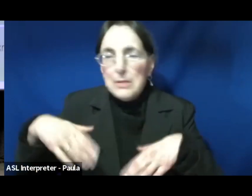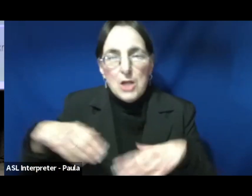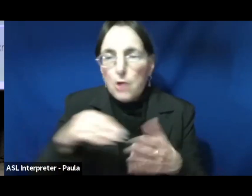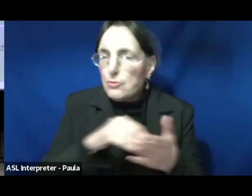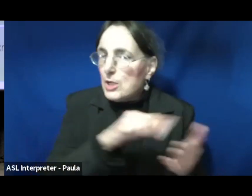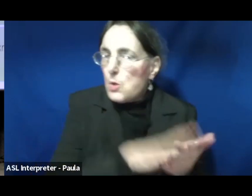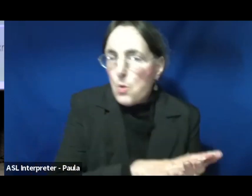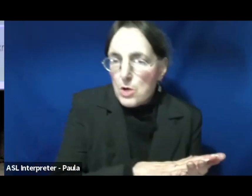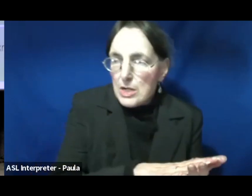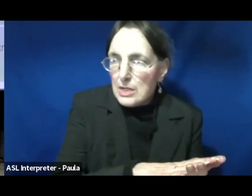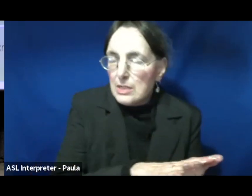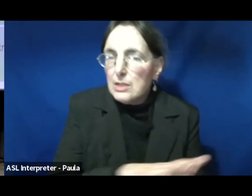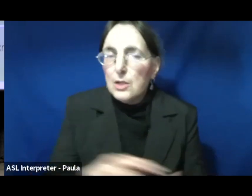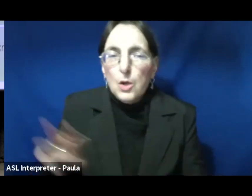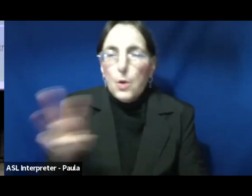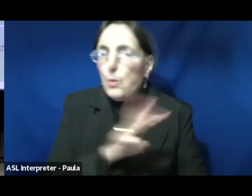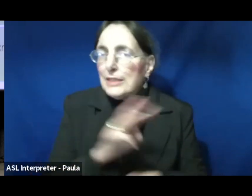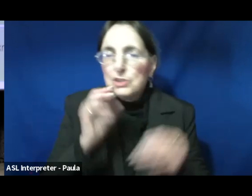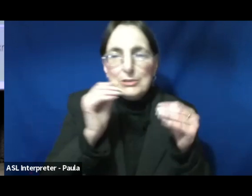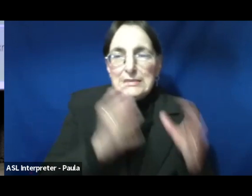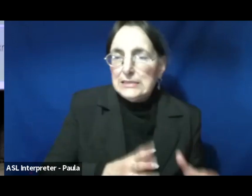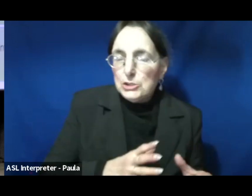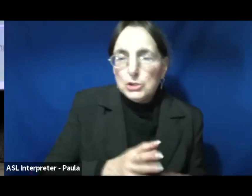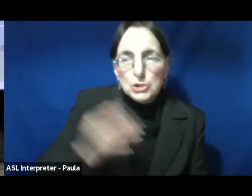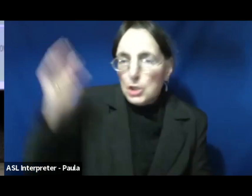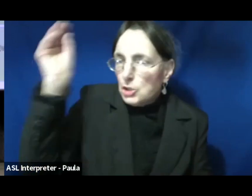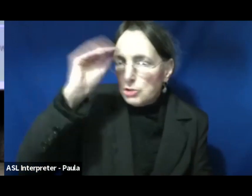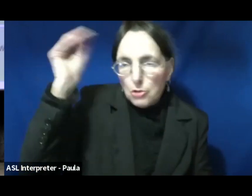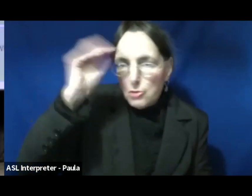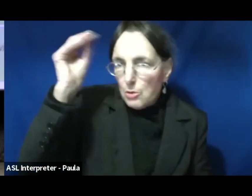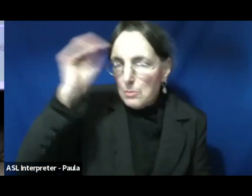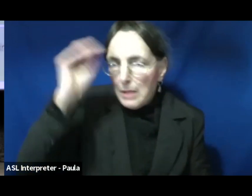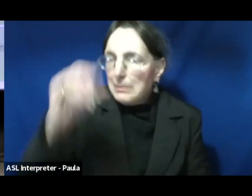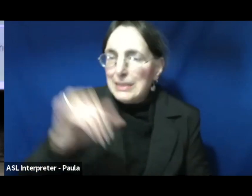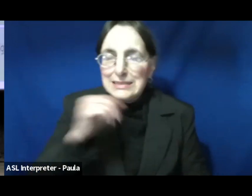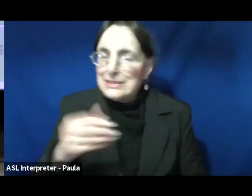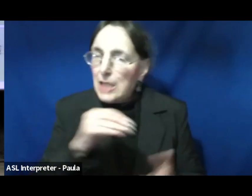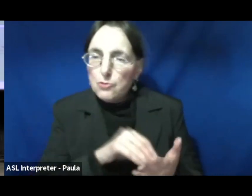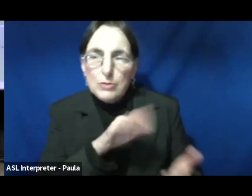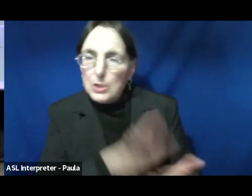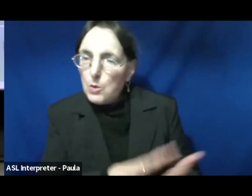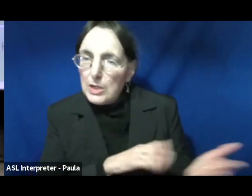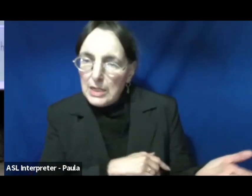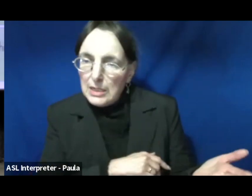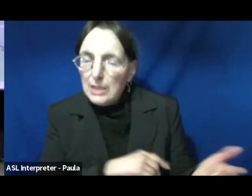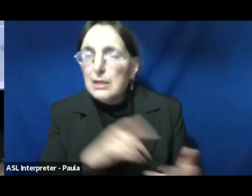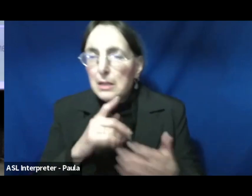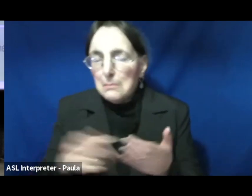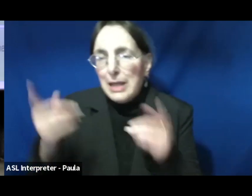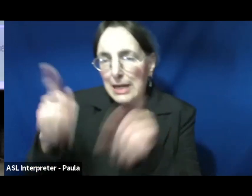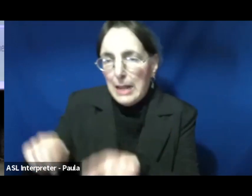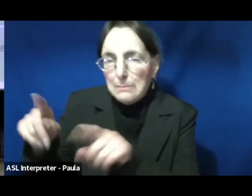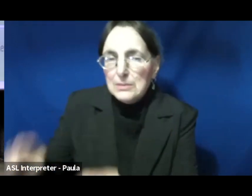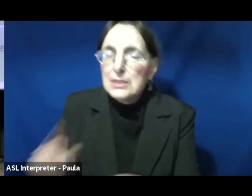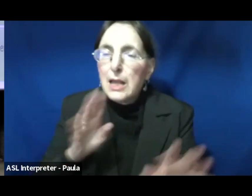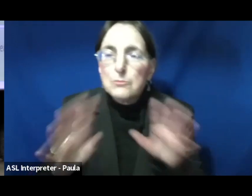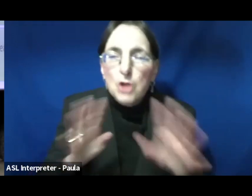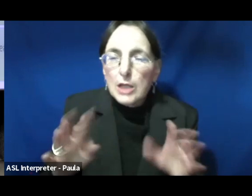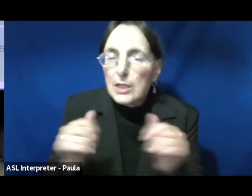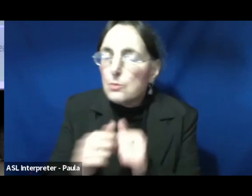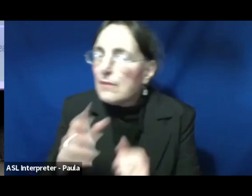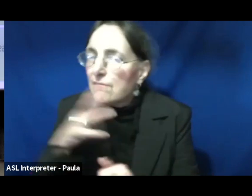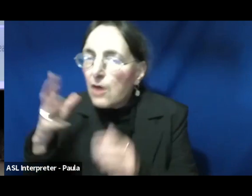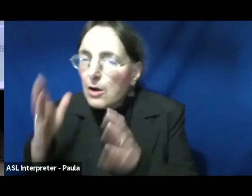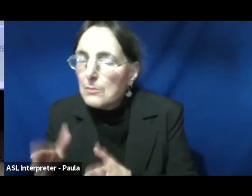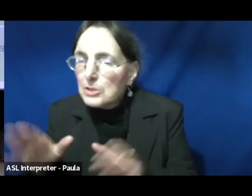the Western educators do not know about it because it's not recorded, but it's there. And I'm talking to farmers and asking them, how do you do this? Oh, we know how to do